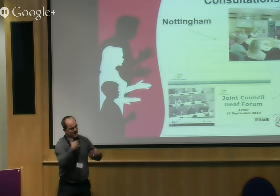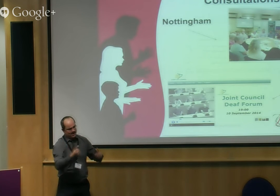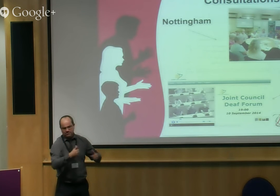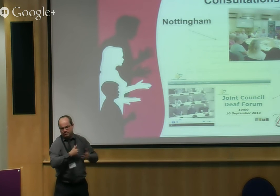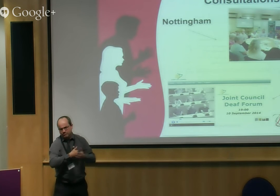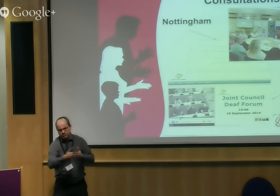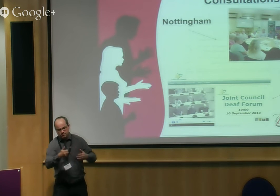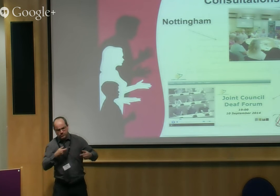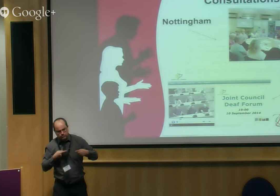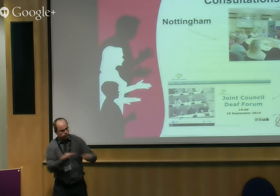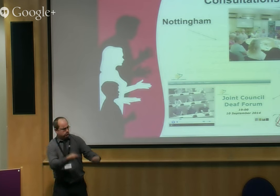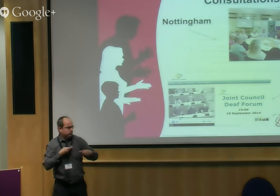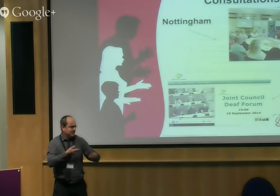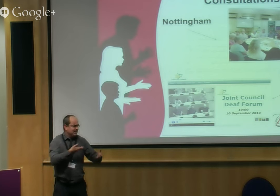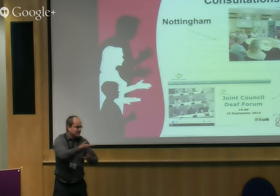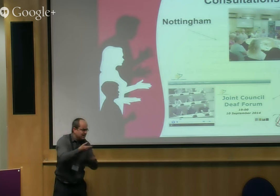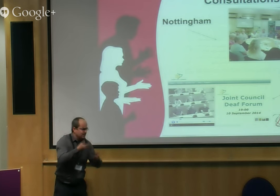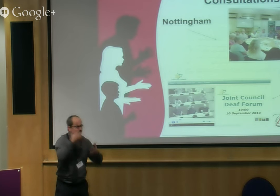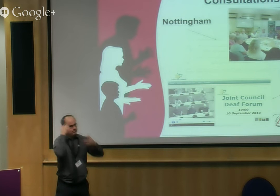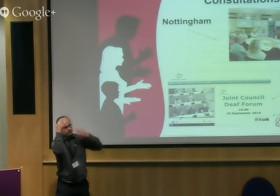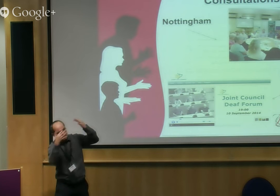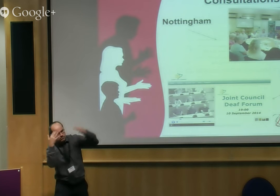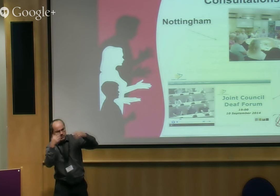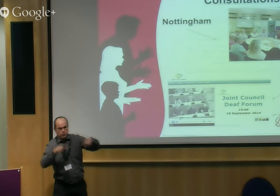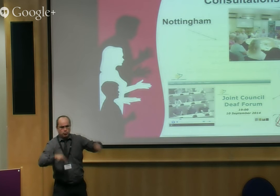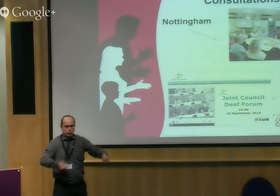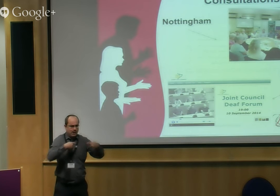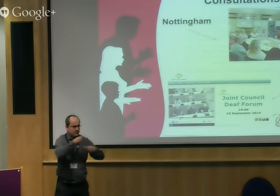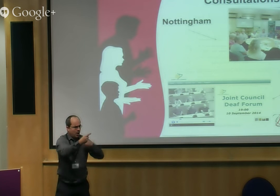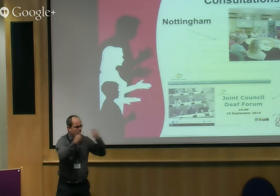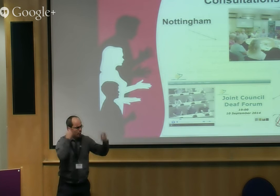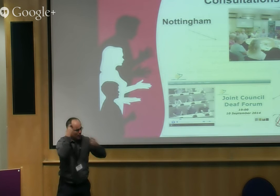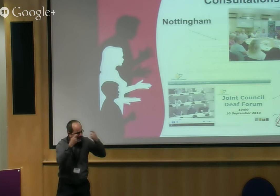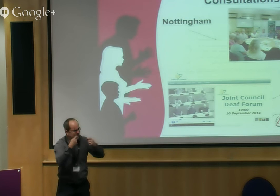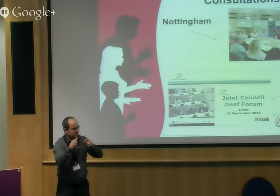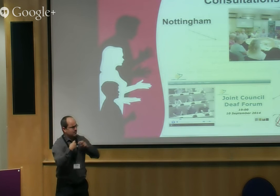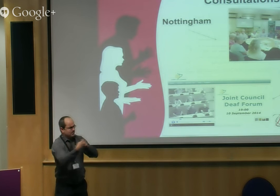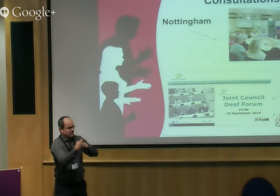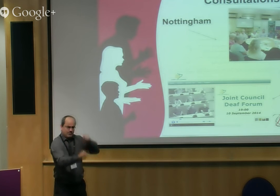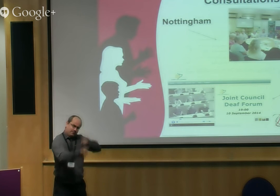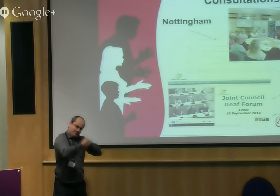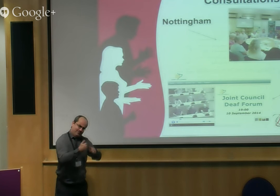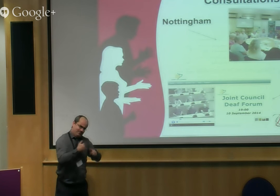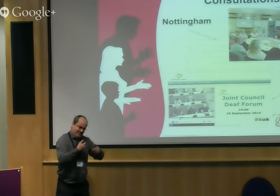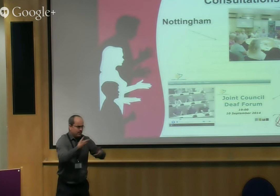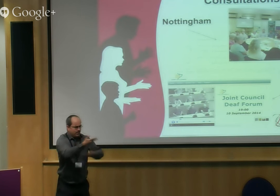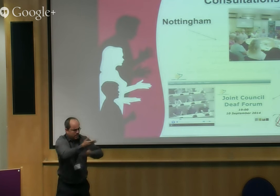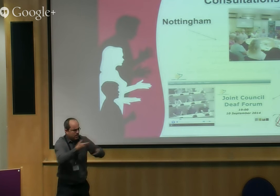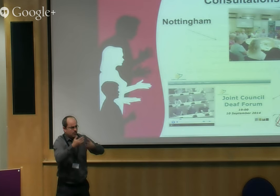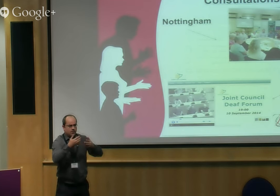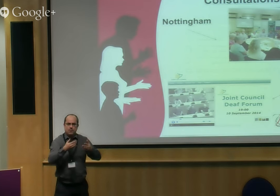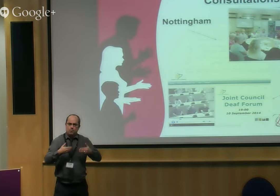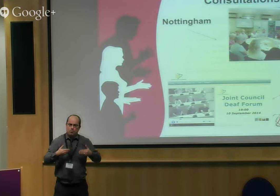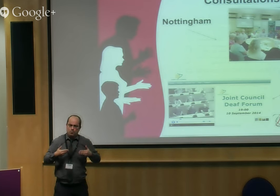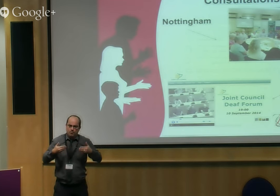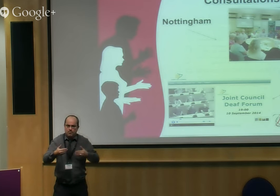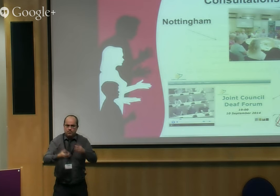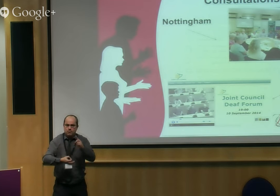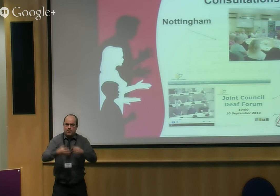And with Gloria, with ourselves, it was a hard fight. And it was a challenge to try and make them think of how they